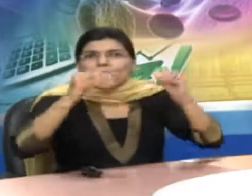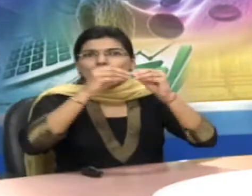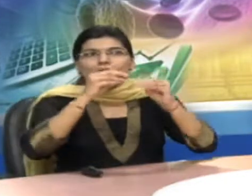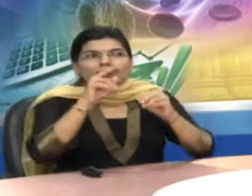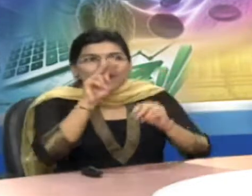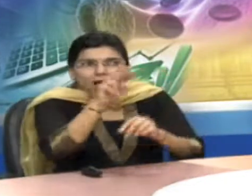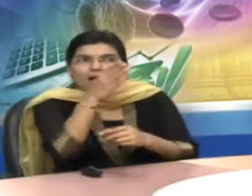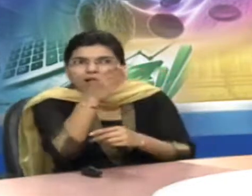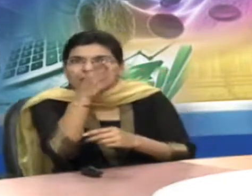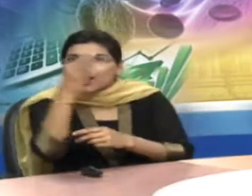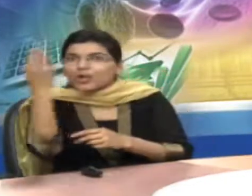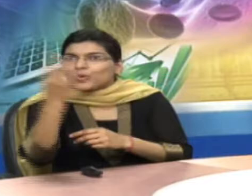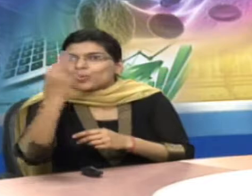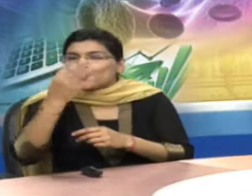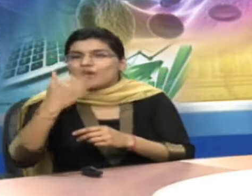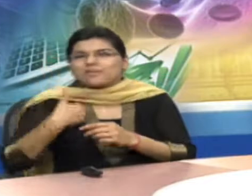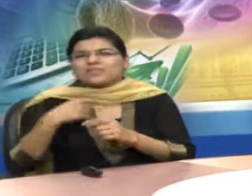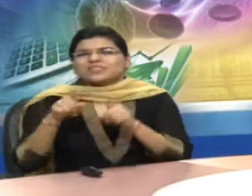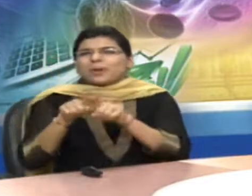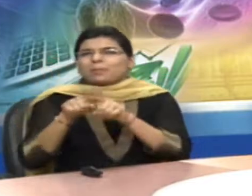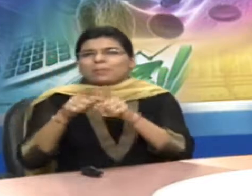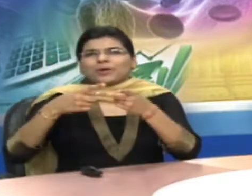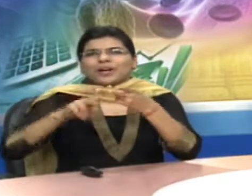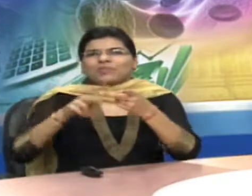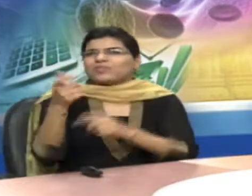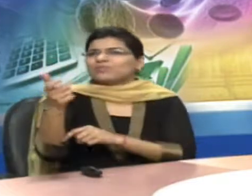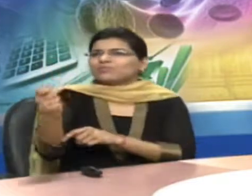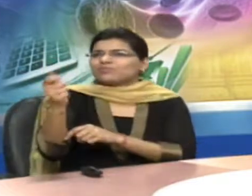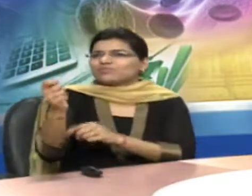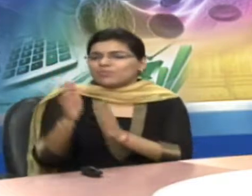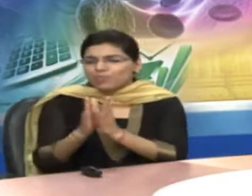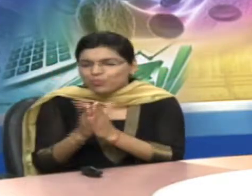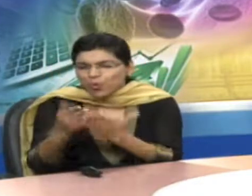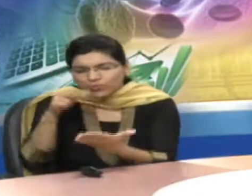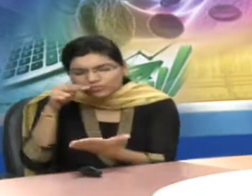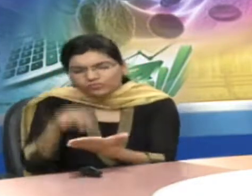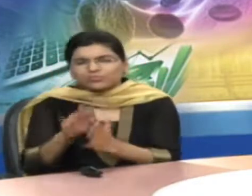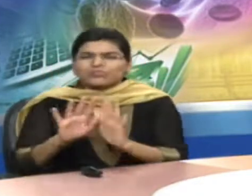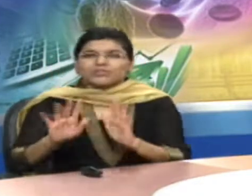with open minds, they learn and accept the things.